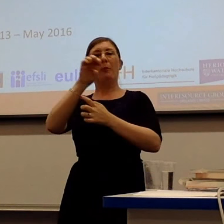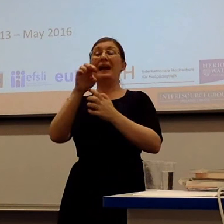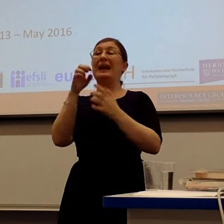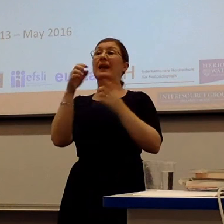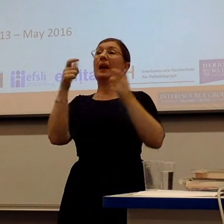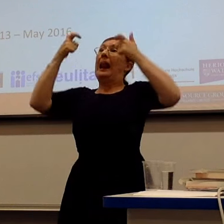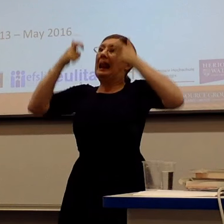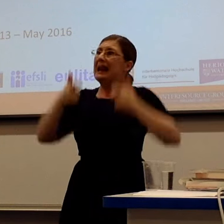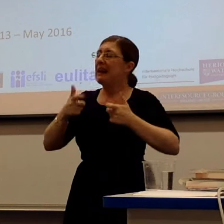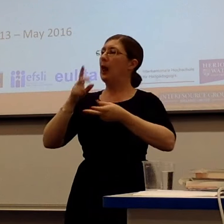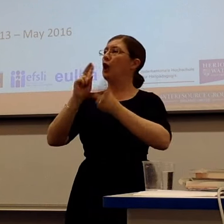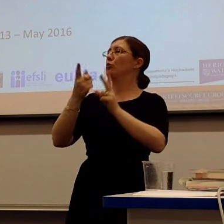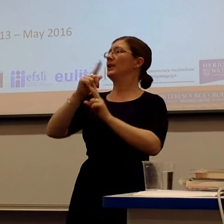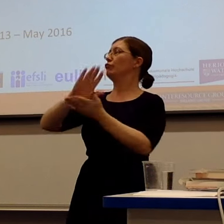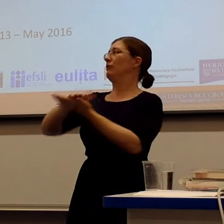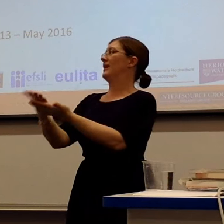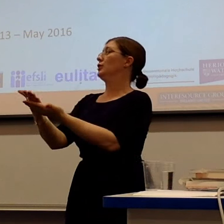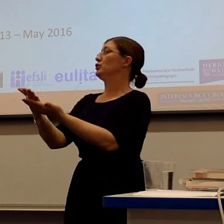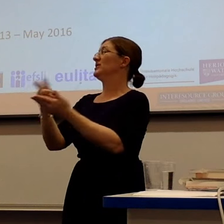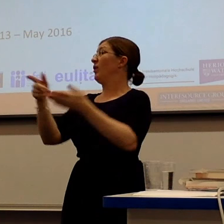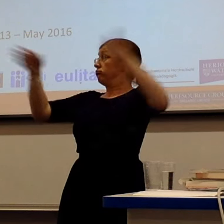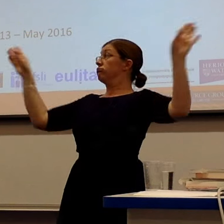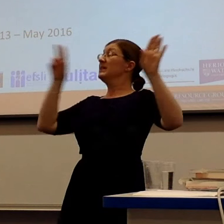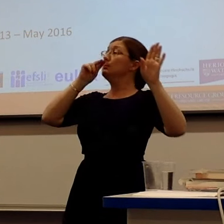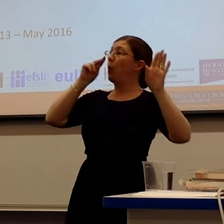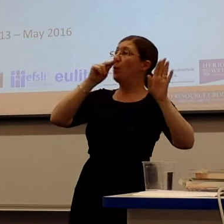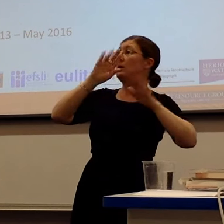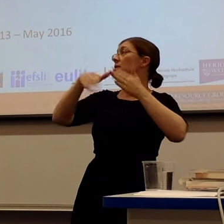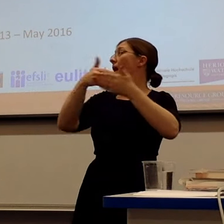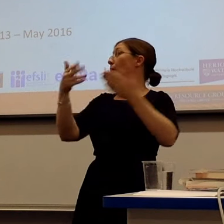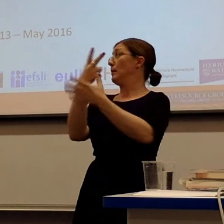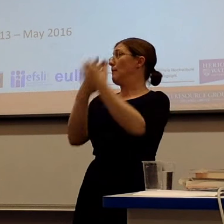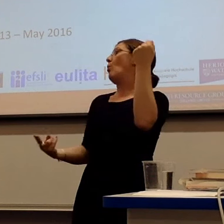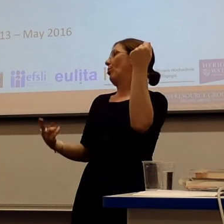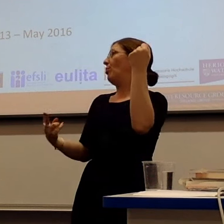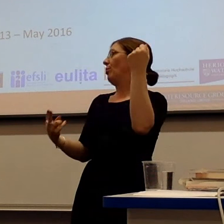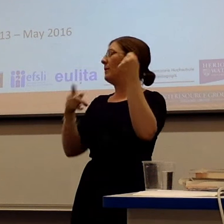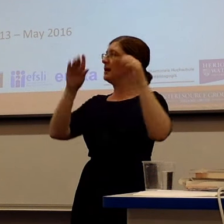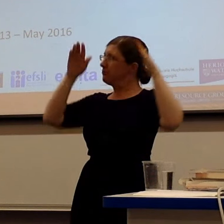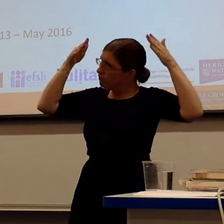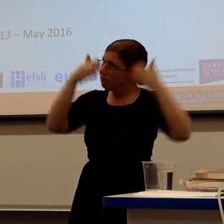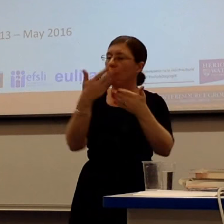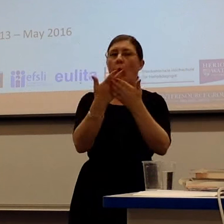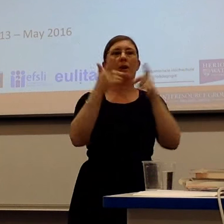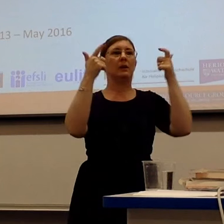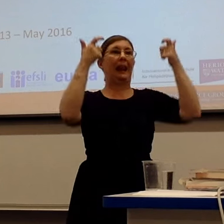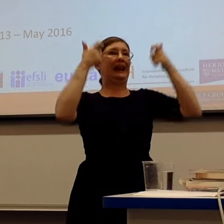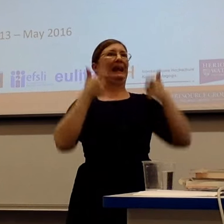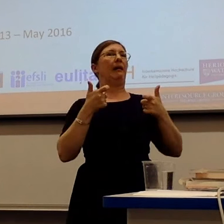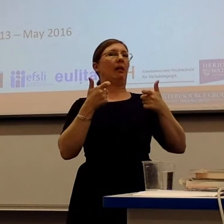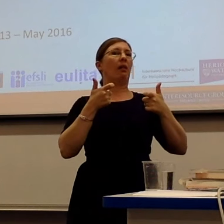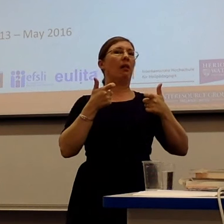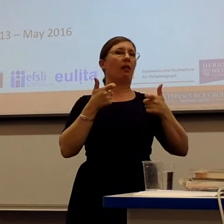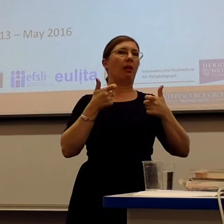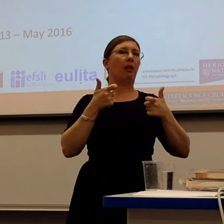That's the European Legal Interpreting and Translators Association. That covers spoken and sign language interpreting, but they specialise